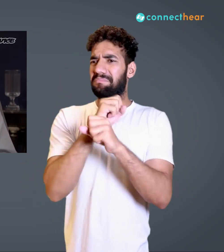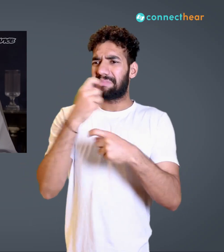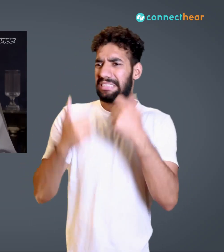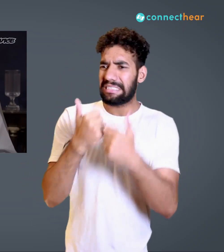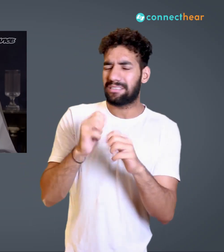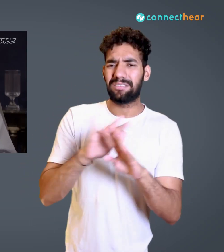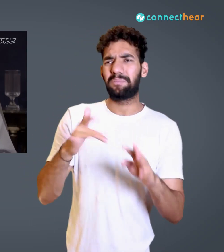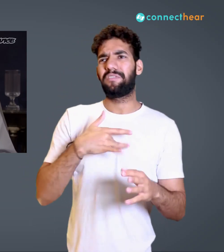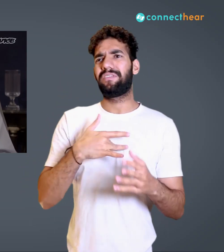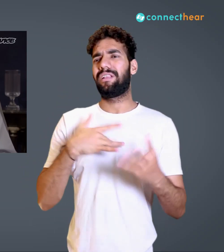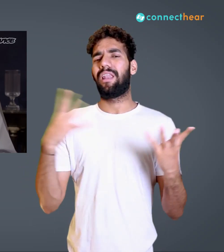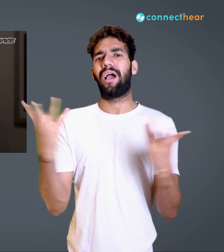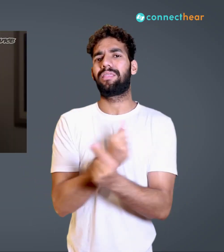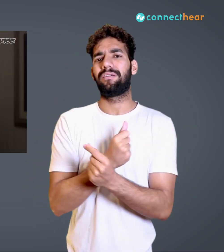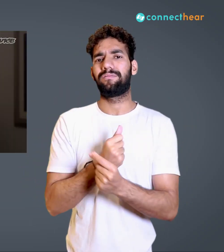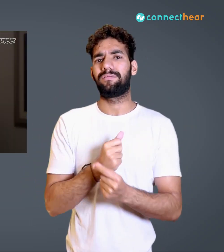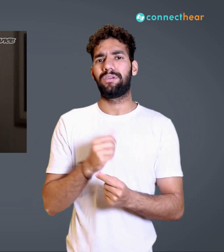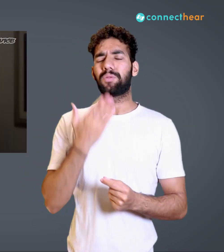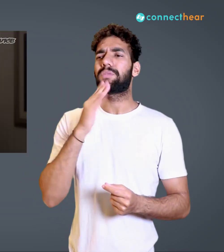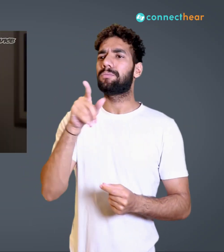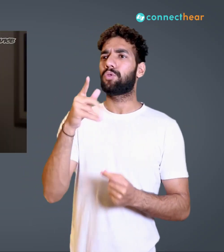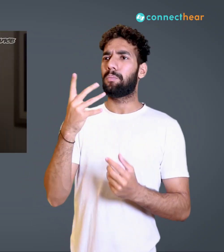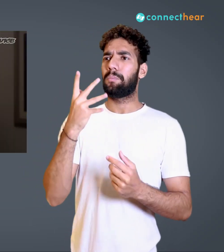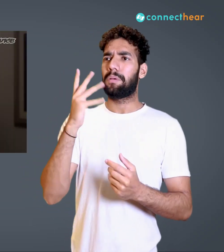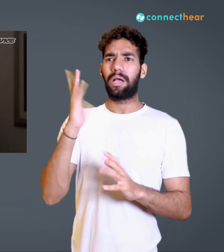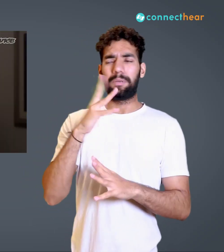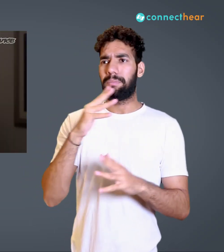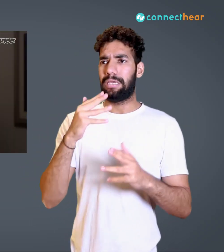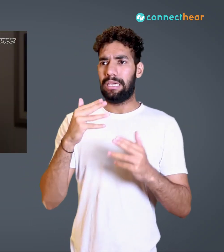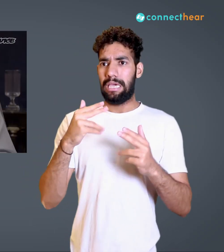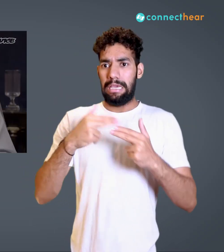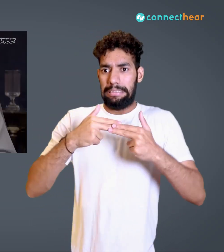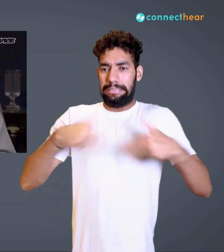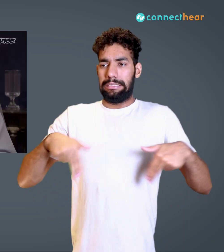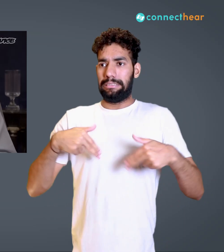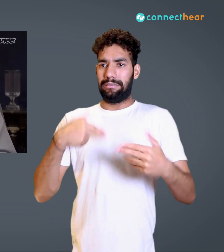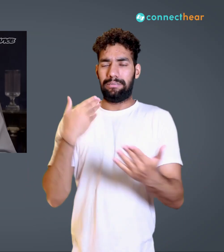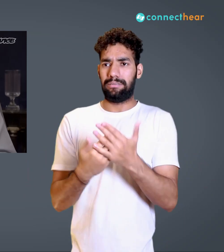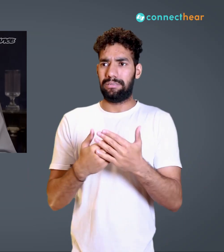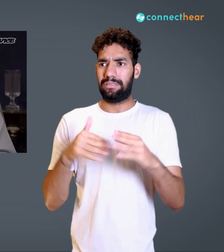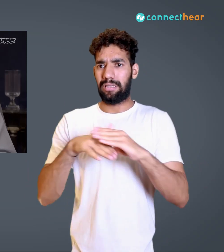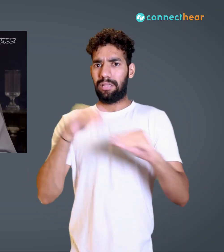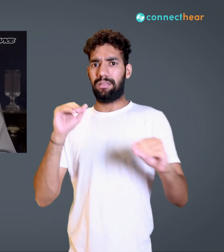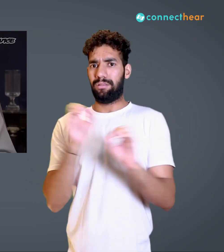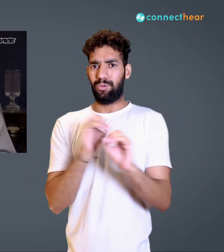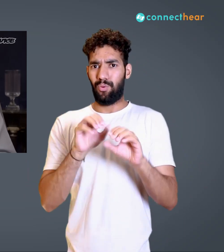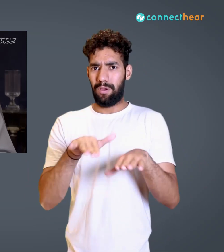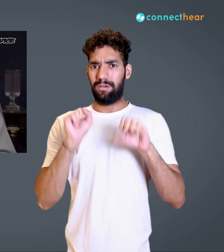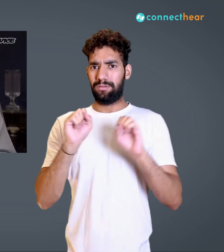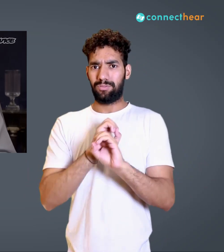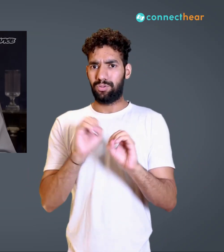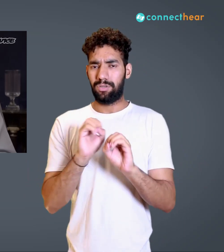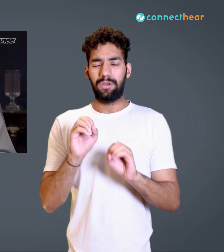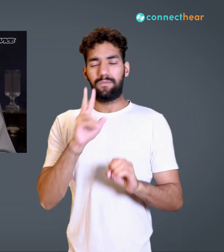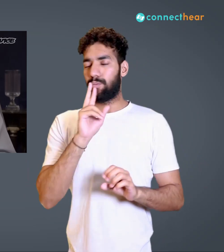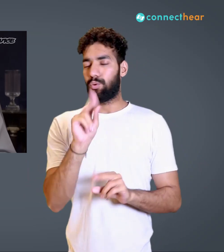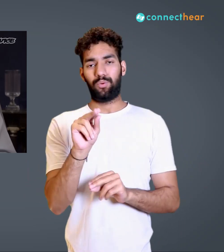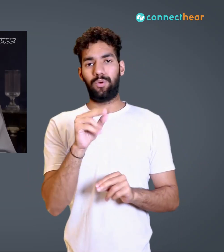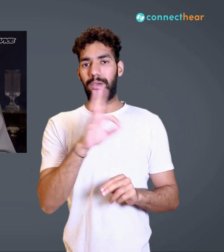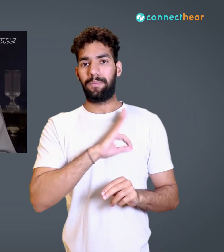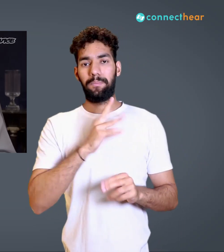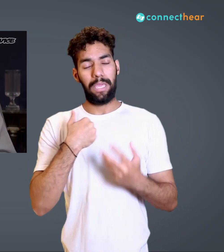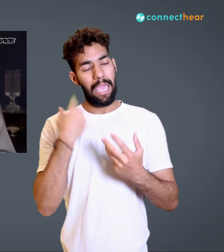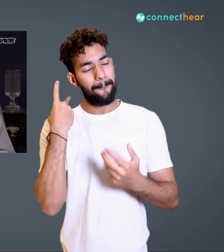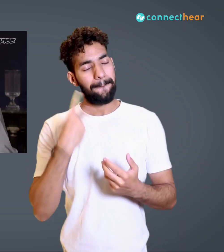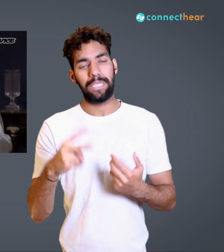I would think it's the end of my life. So there's never a point you're going to step aside? I don't know, because right now I see this huge challenge in front